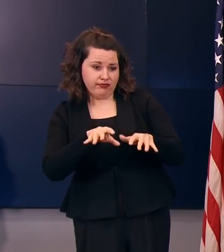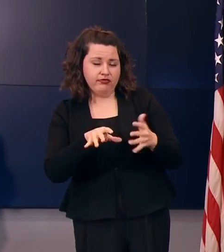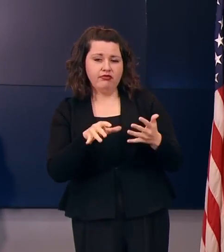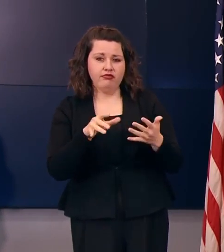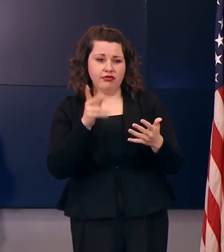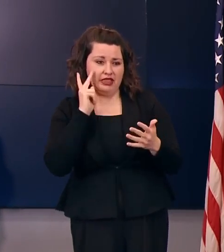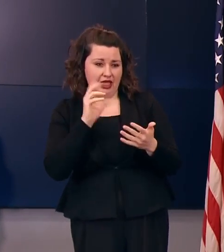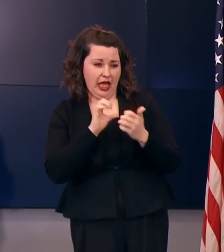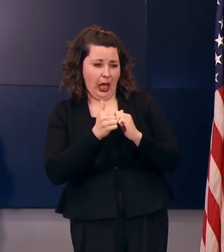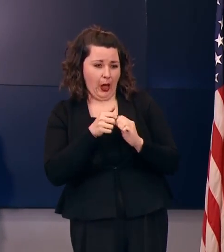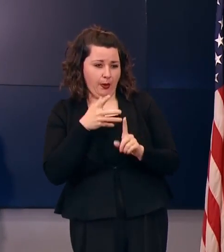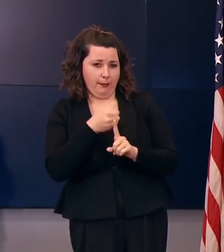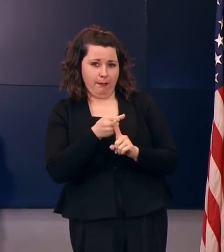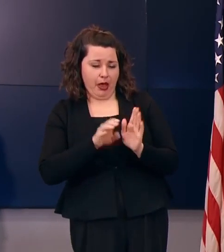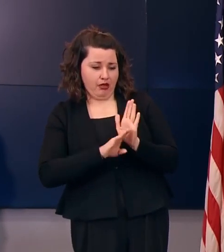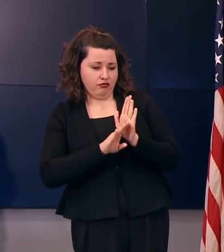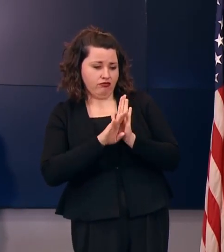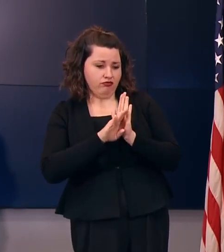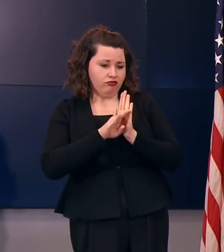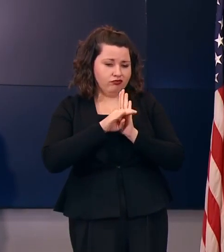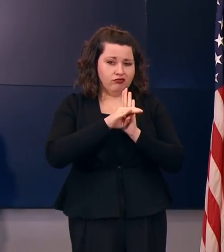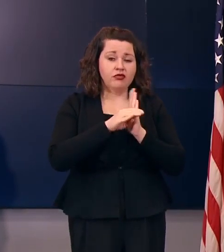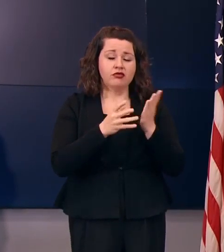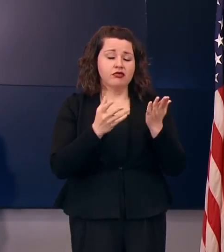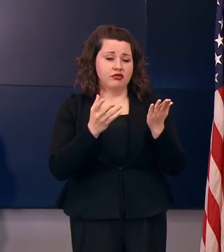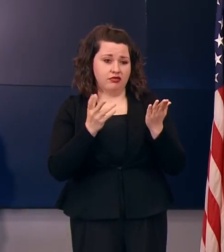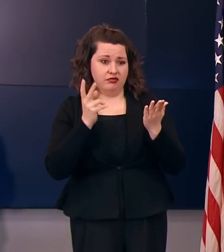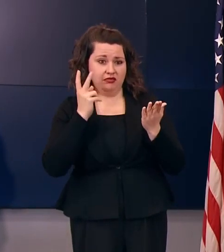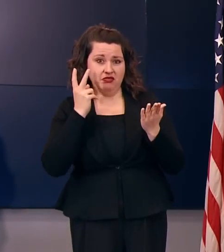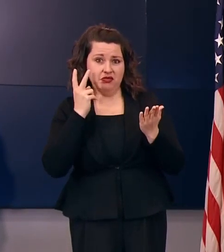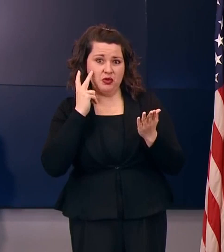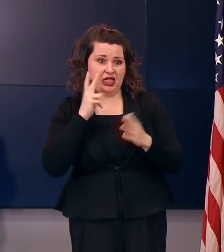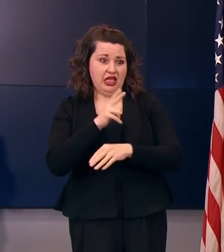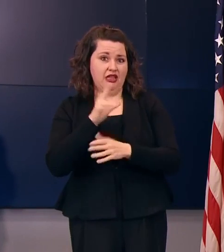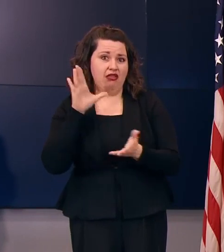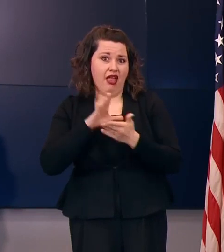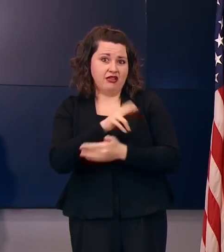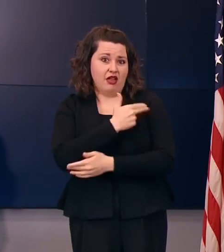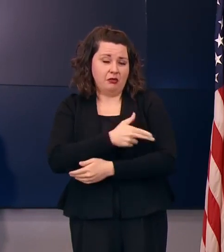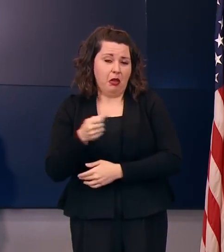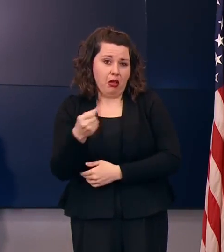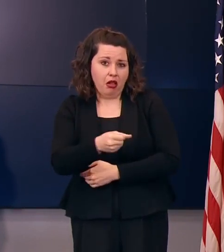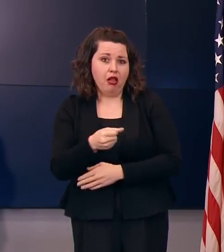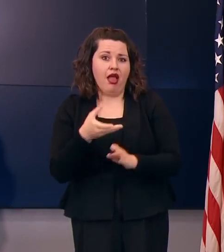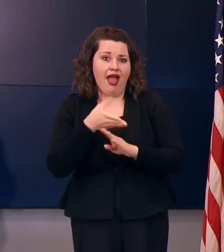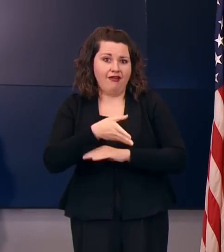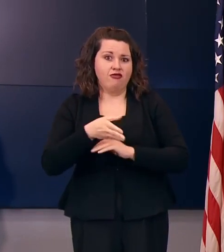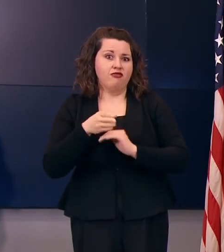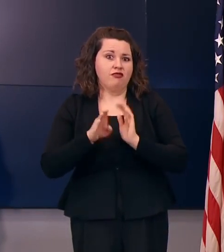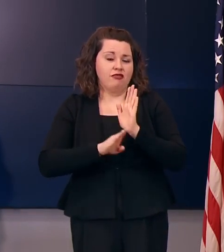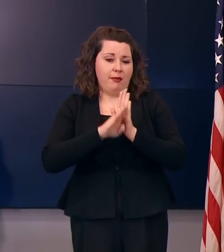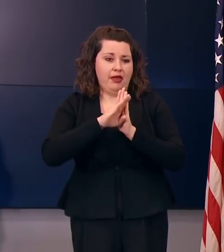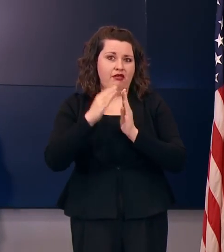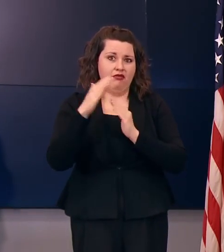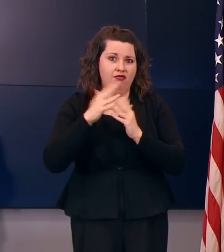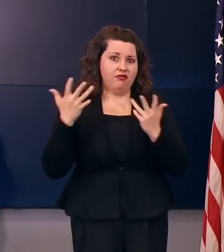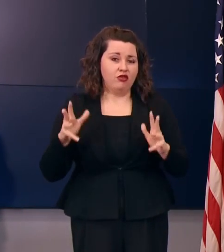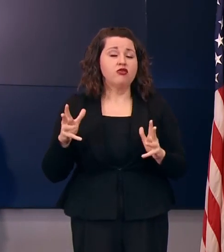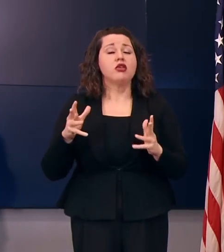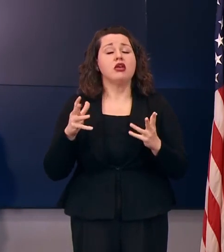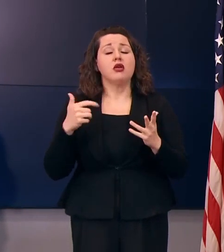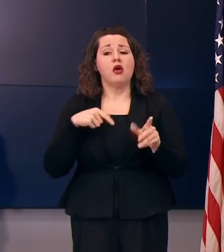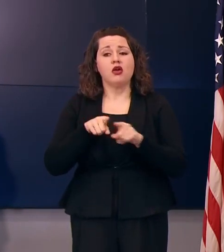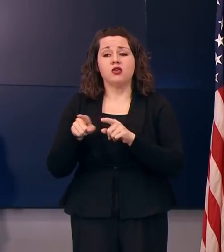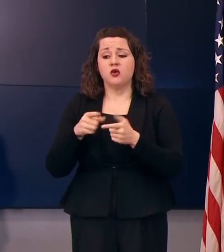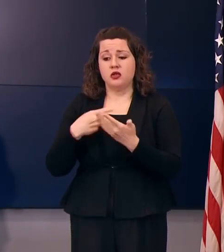that has on flattening the curve and seeing reduced at some point hospitalizations after the peak, we also are trying to put metrics together to